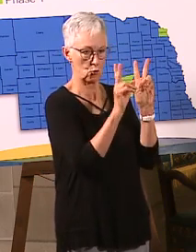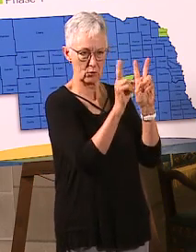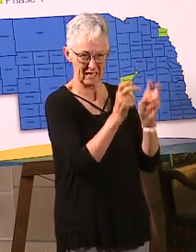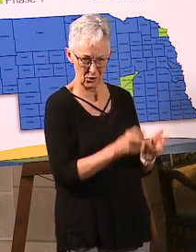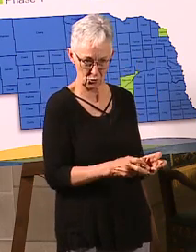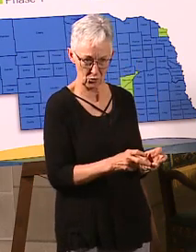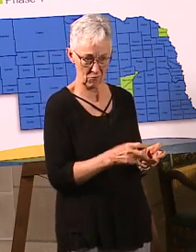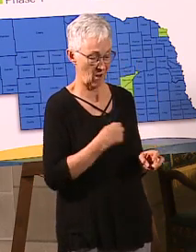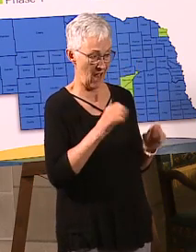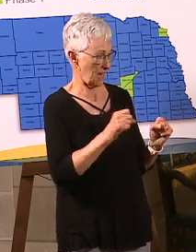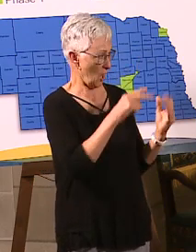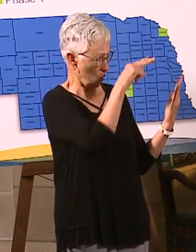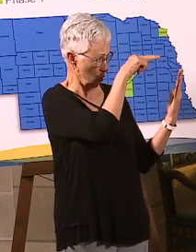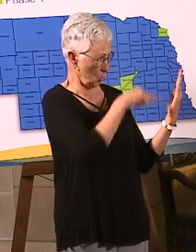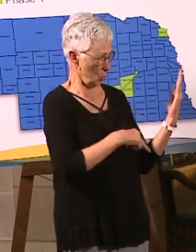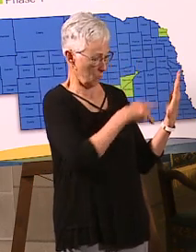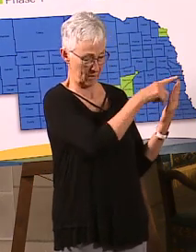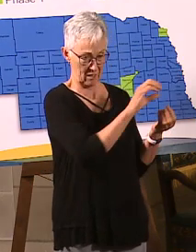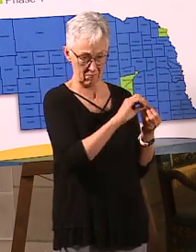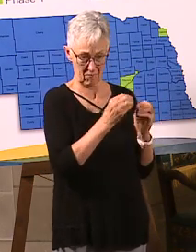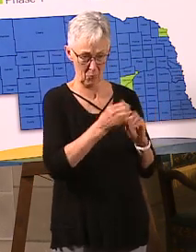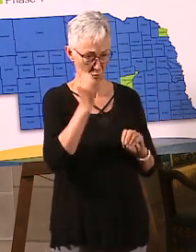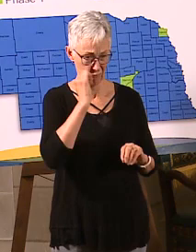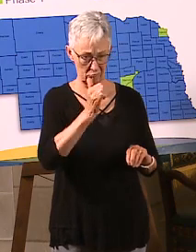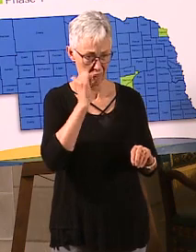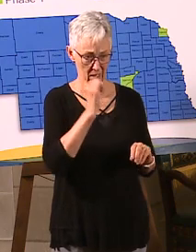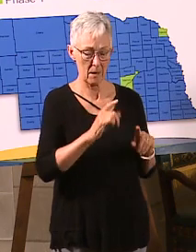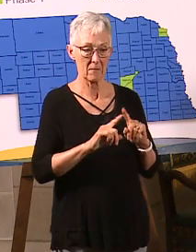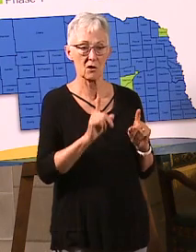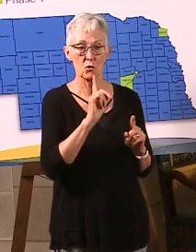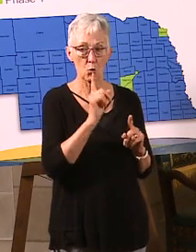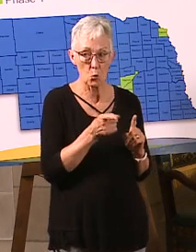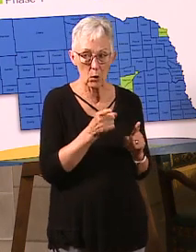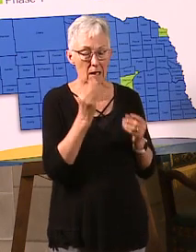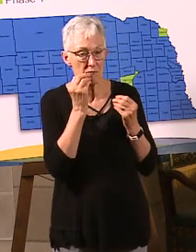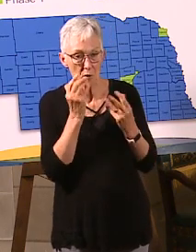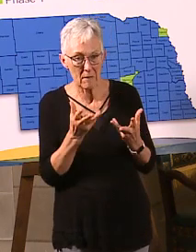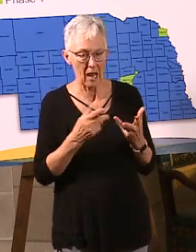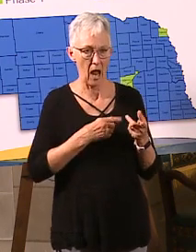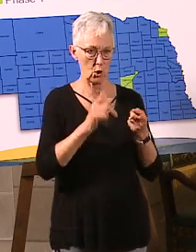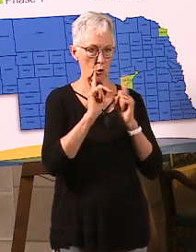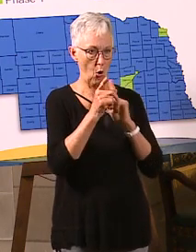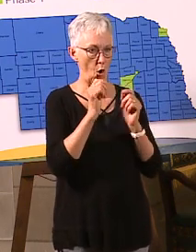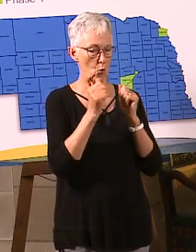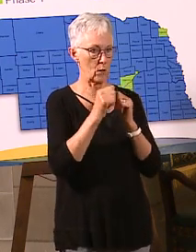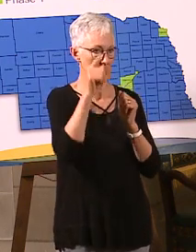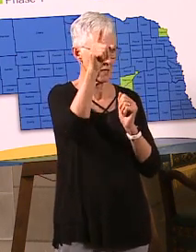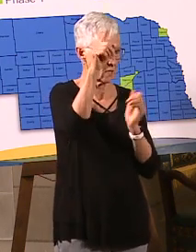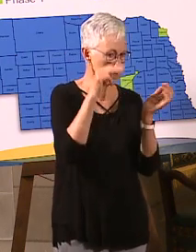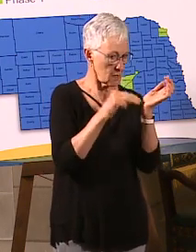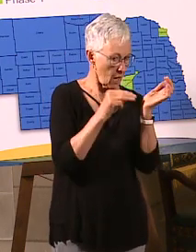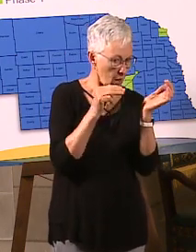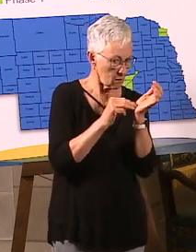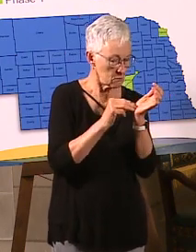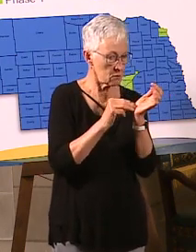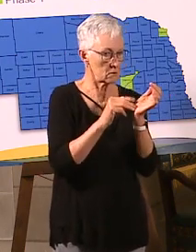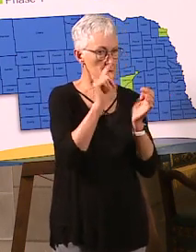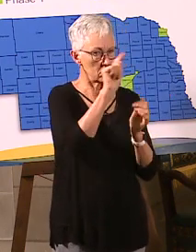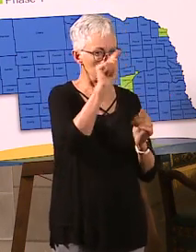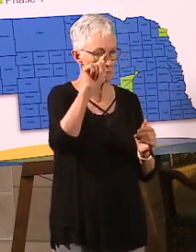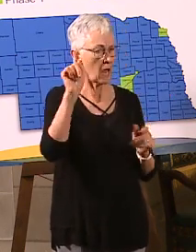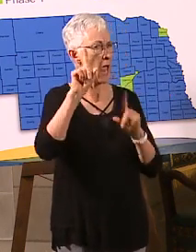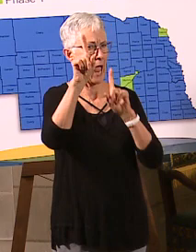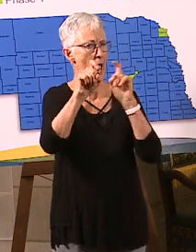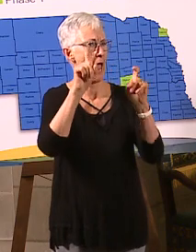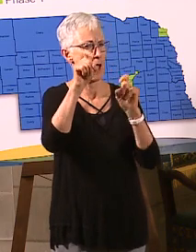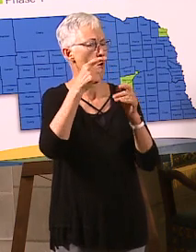real data is talking to my colleagues, the CMOs and the doctors that I used to work with, and asking